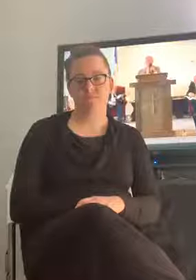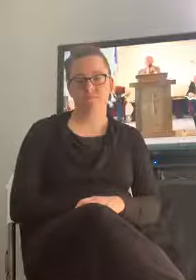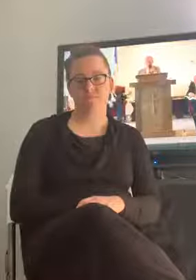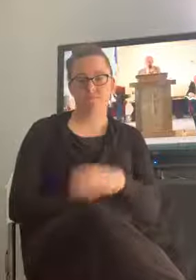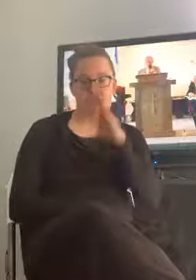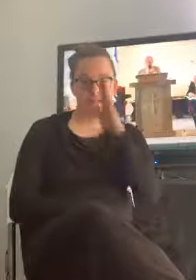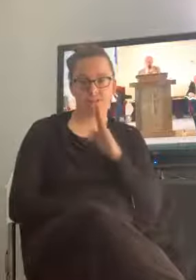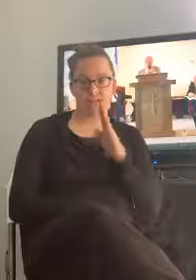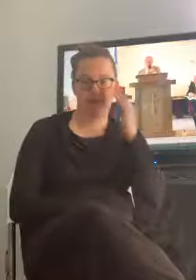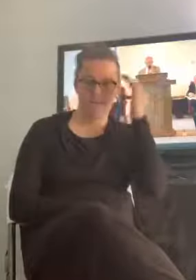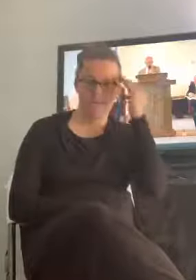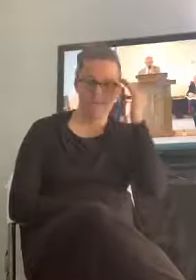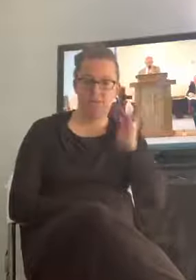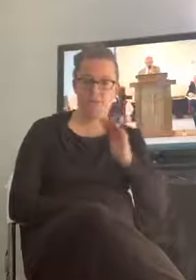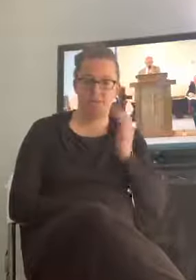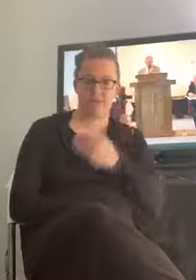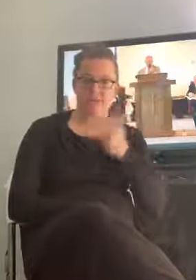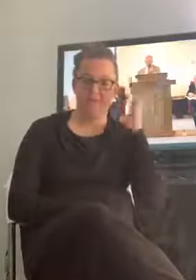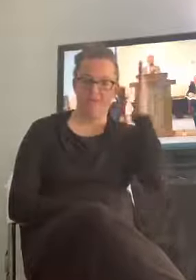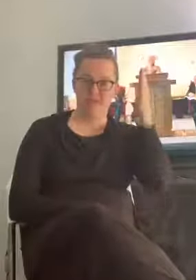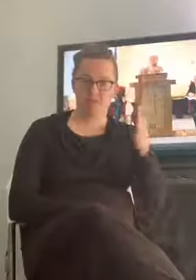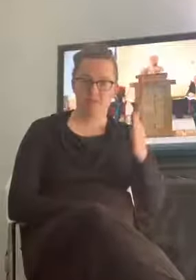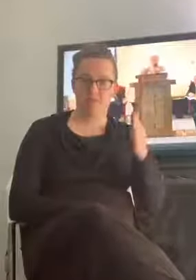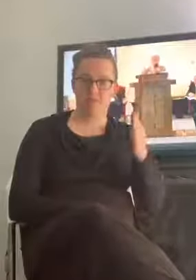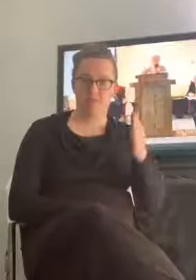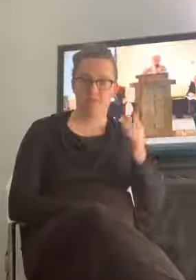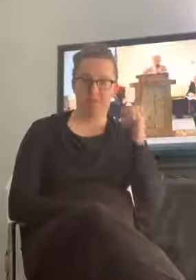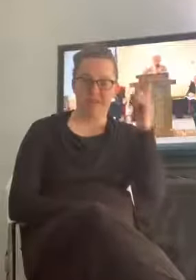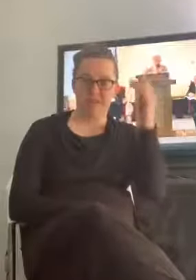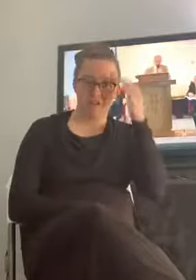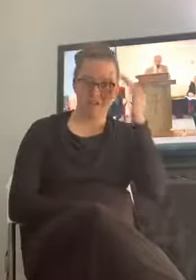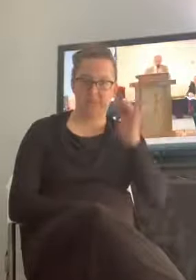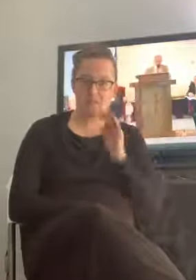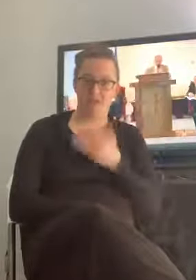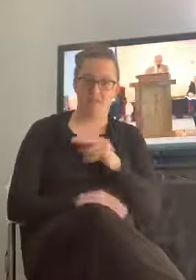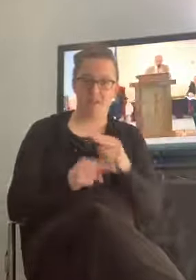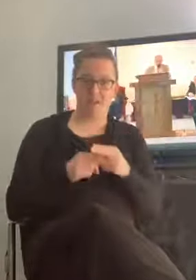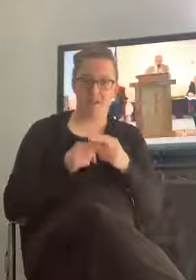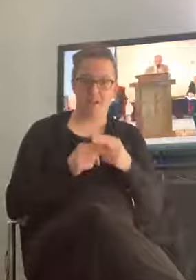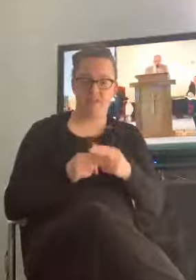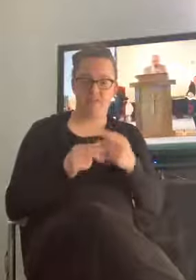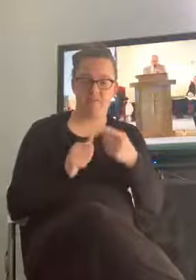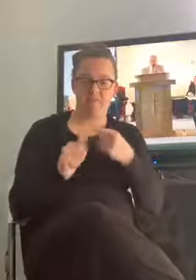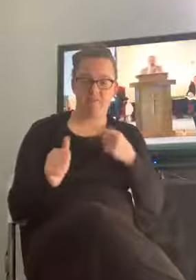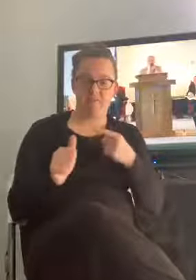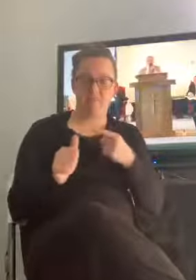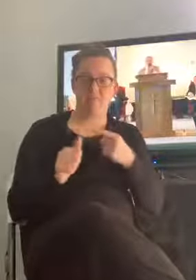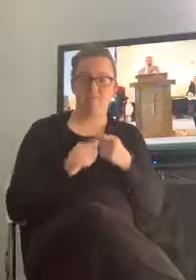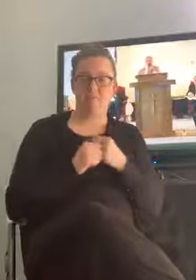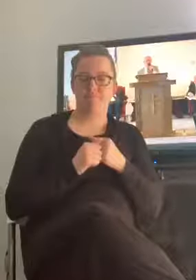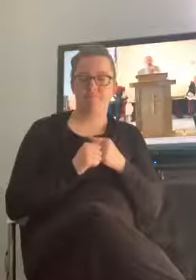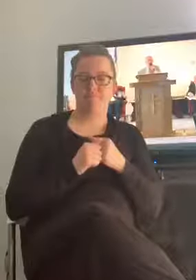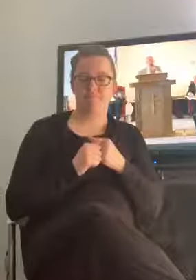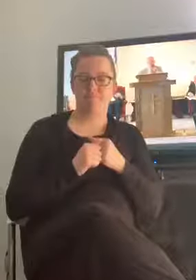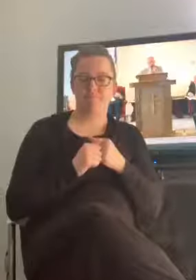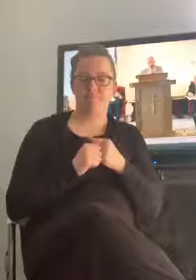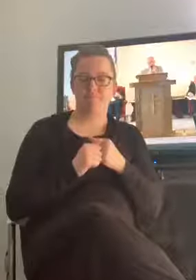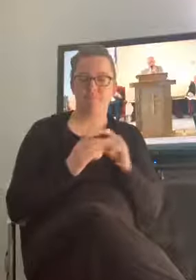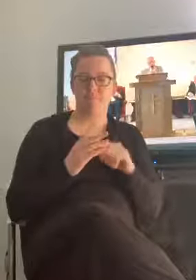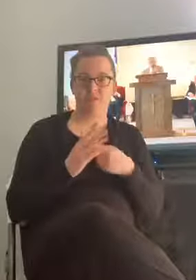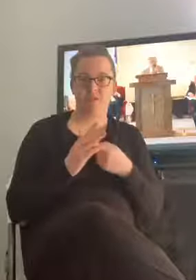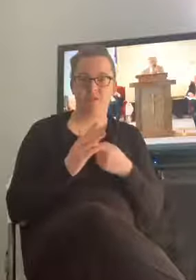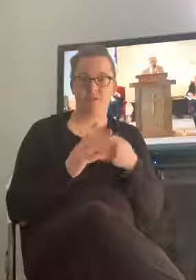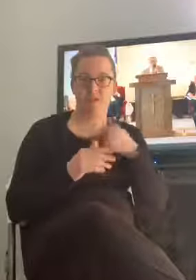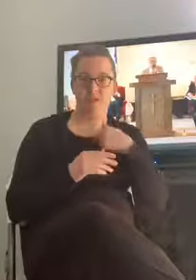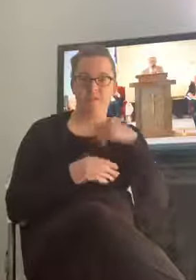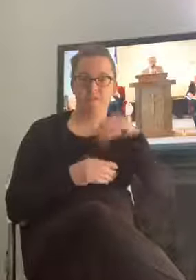God knows our future. He knows our end from the beginning. The story was when I was just a child. I